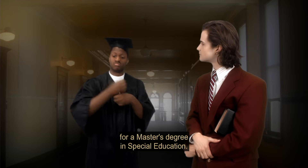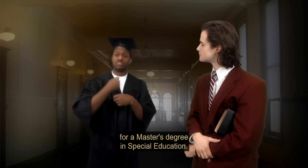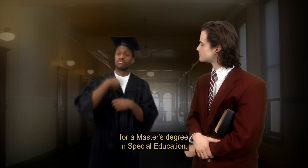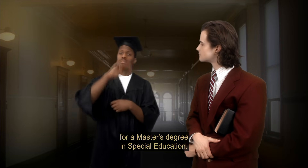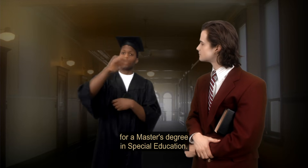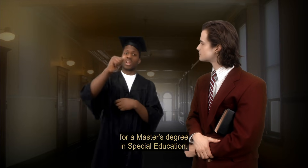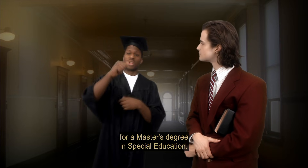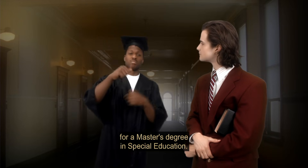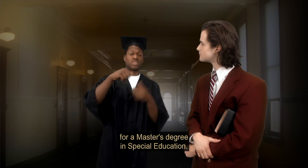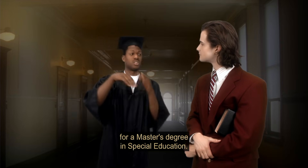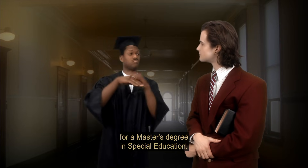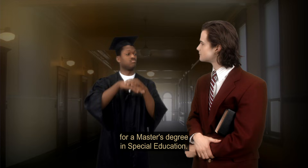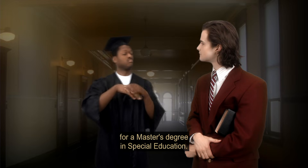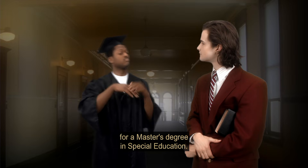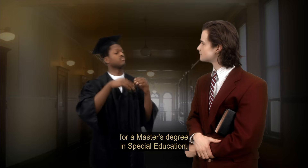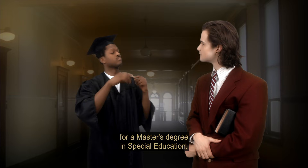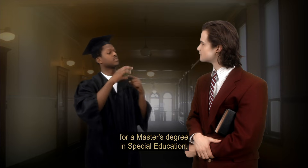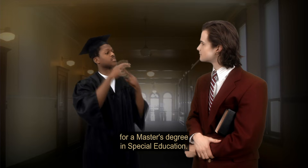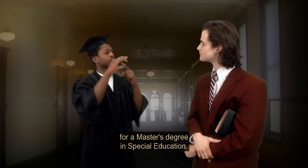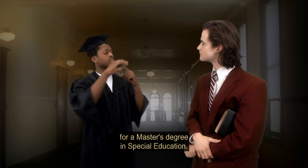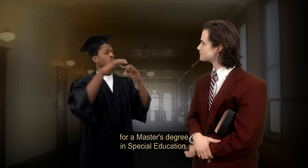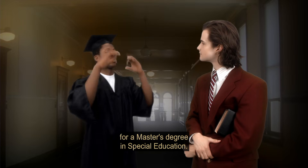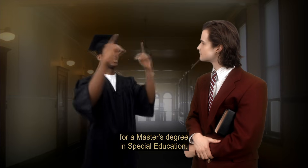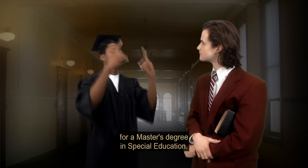for master's degree in special education.